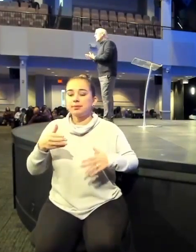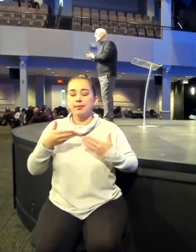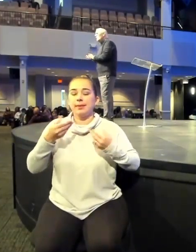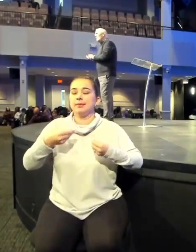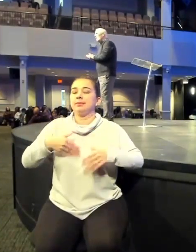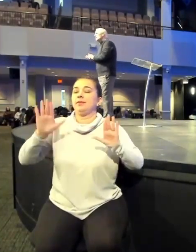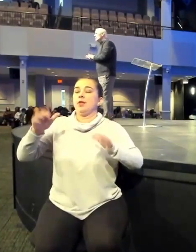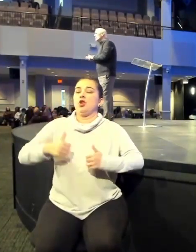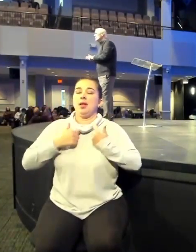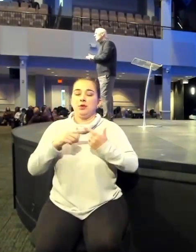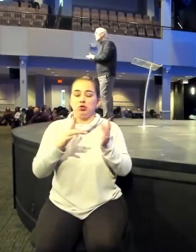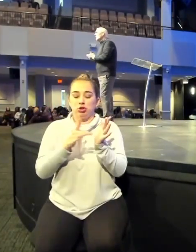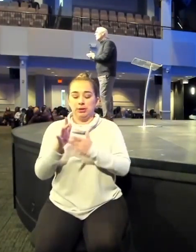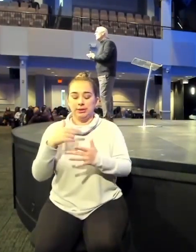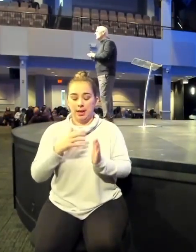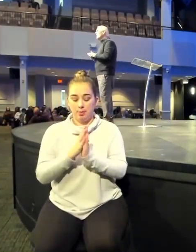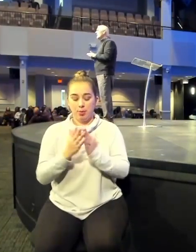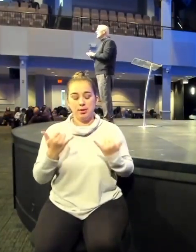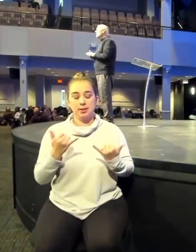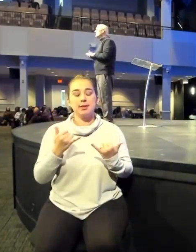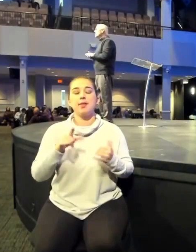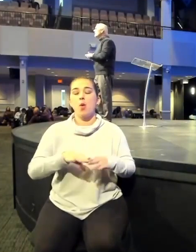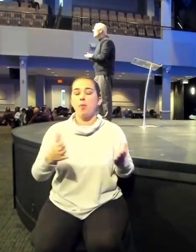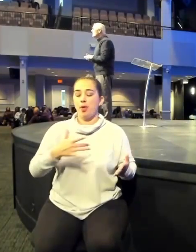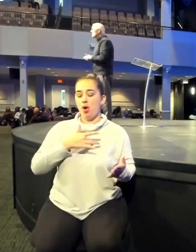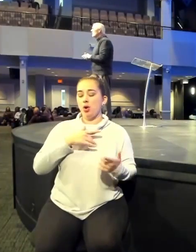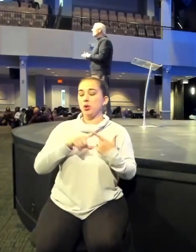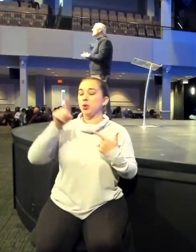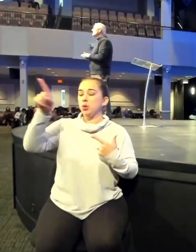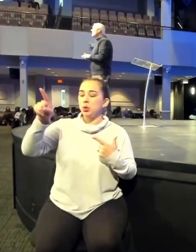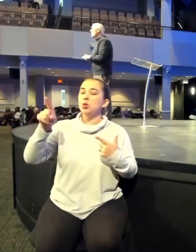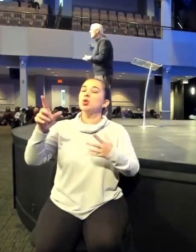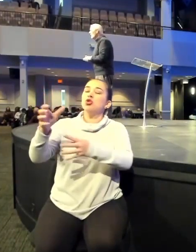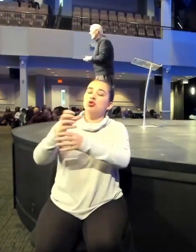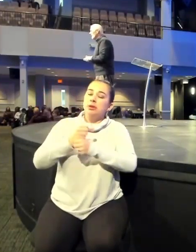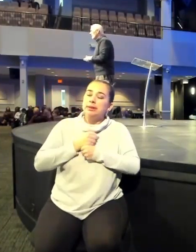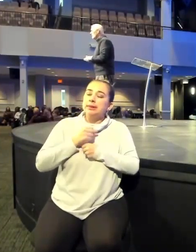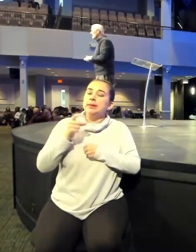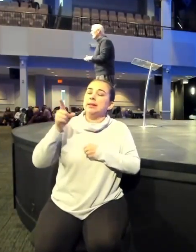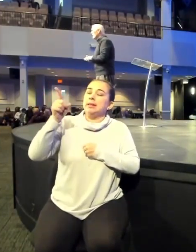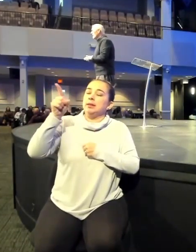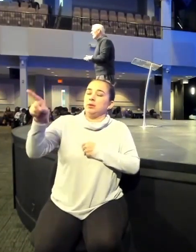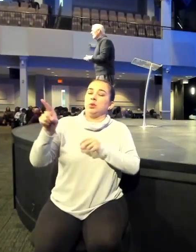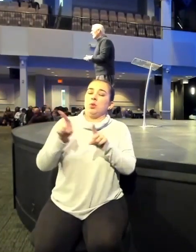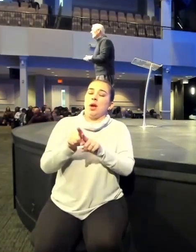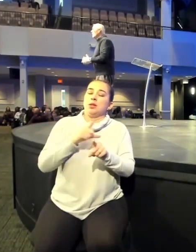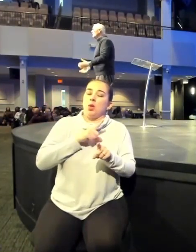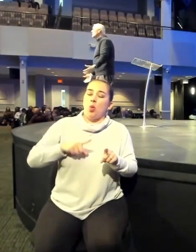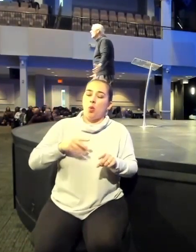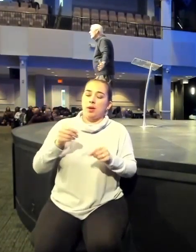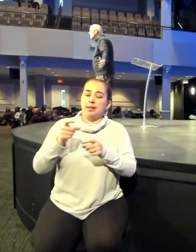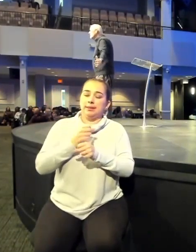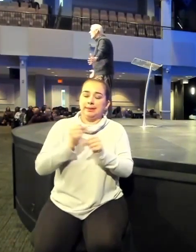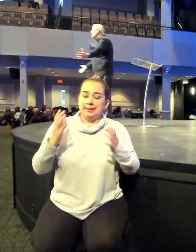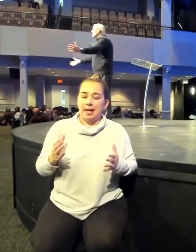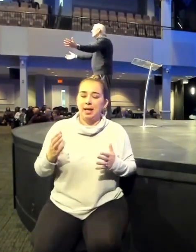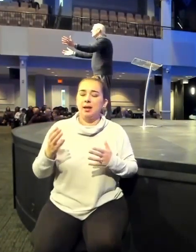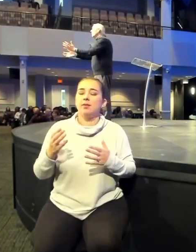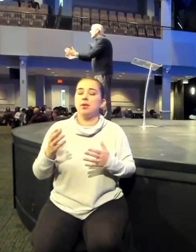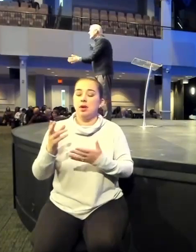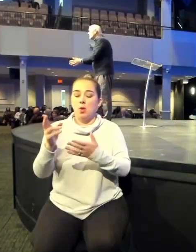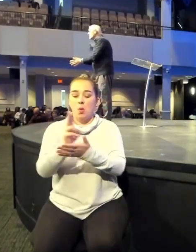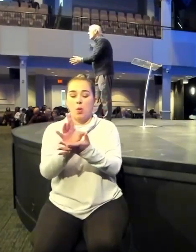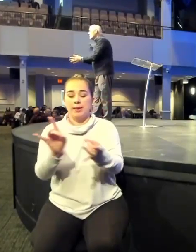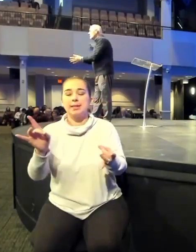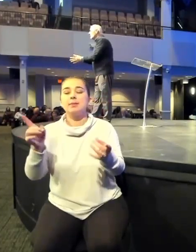that day they would open their heart to you. This will be their moment of receiving you as Lord and Savior of their life. Come, Holy Spirit, and draw people